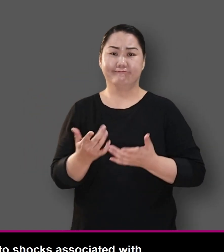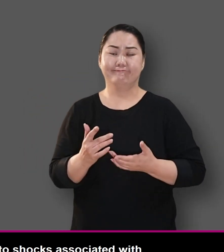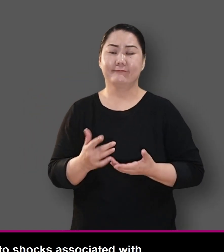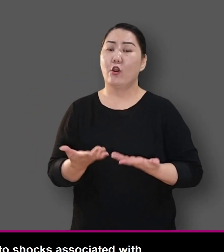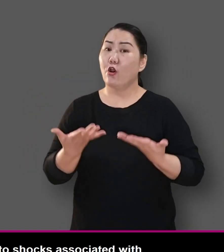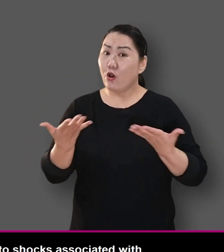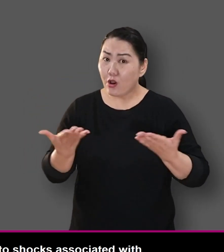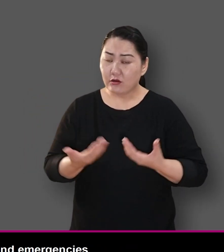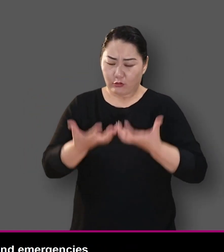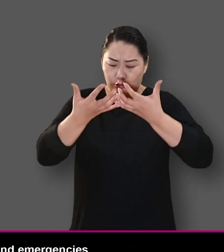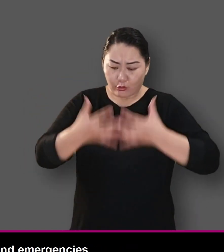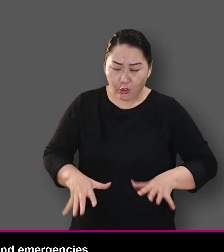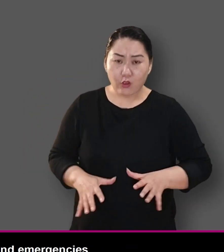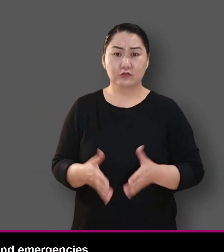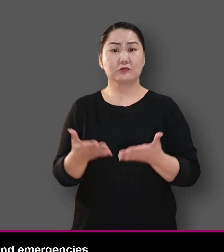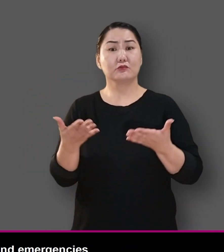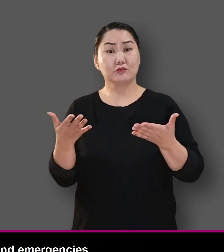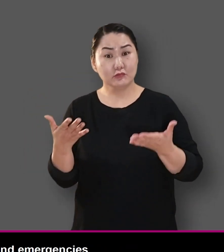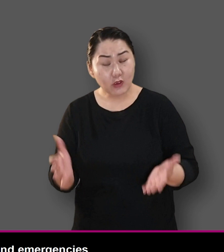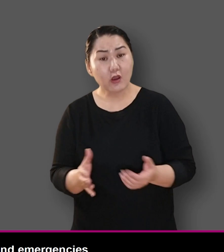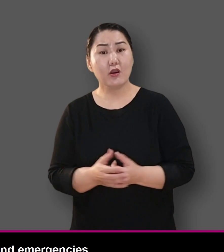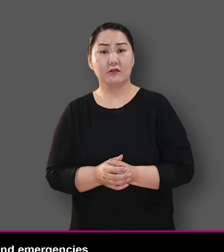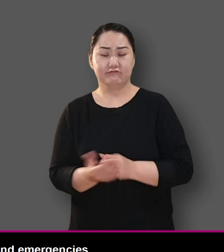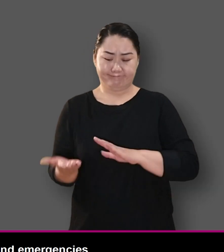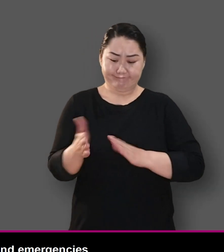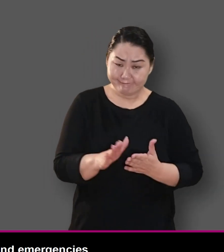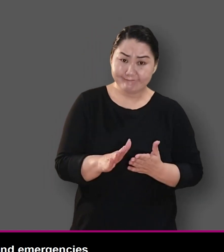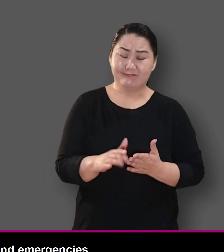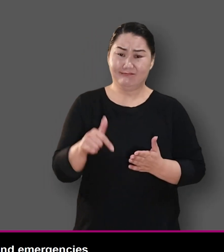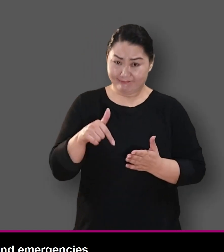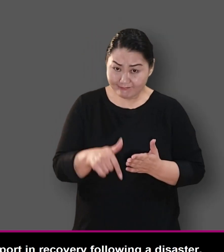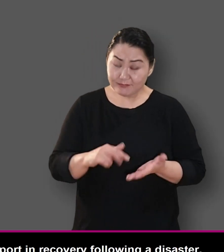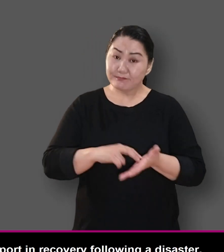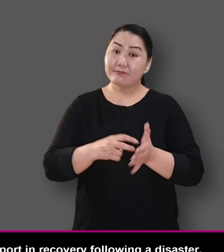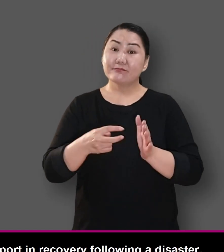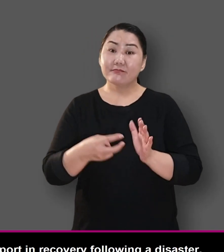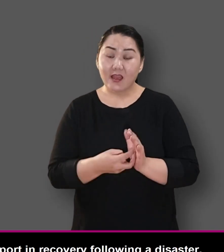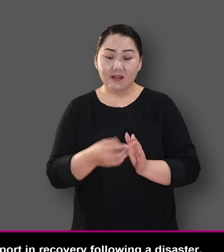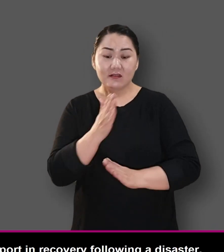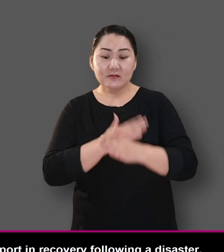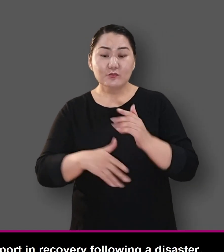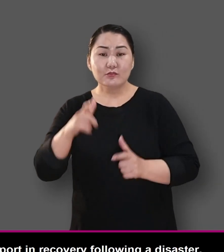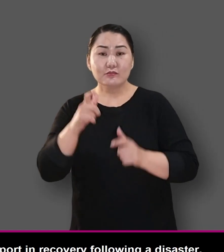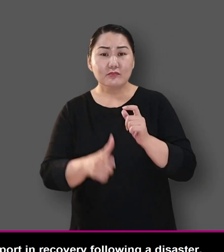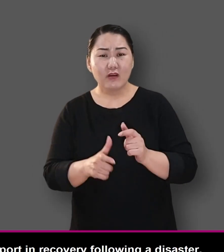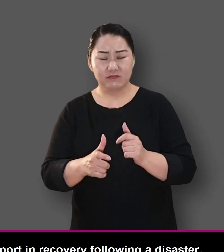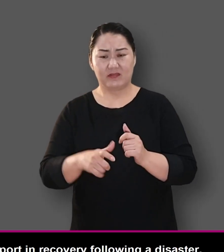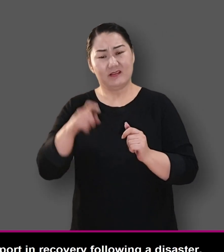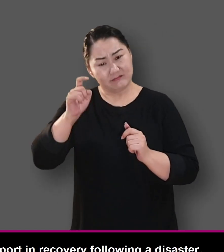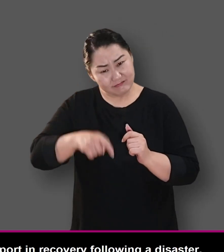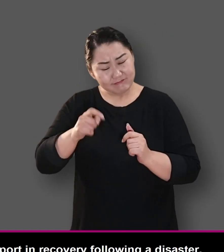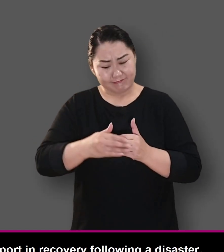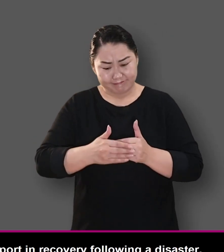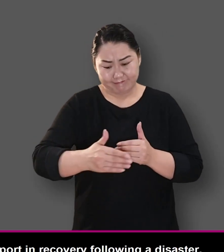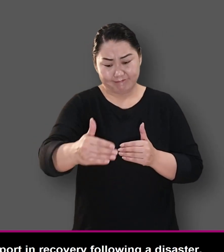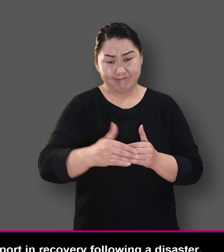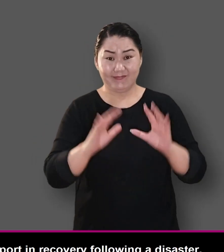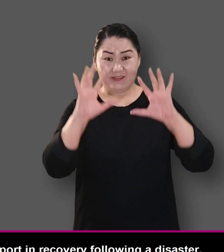with disasters and emergencies, and require more intensive support and recovery following